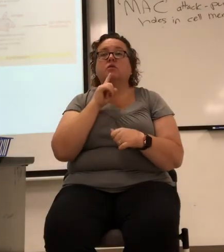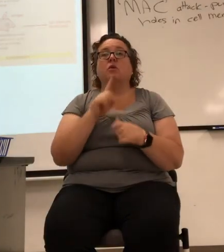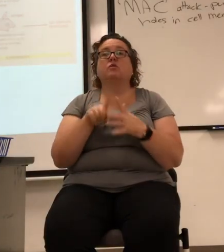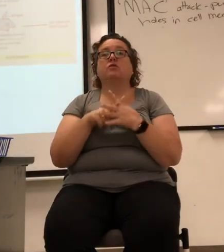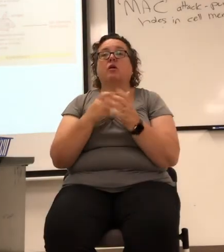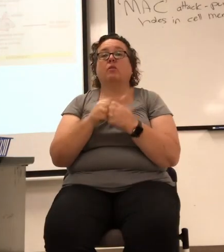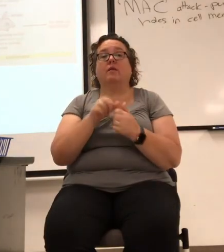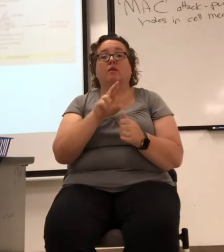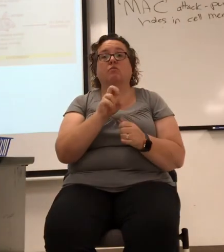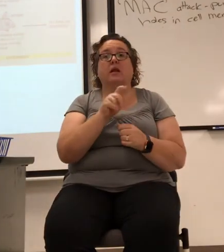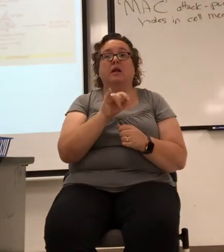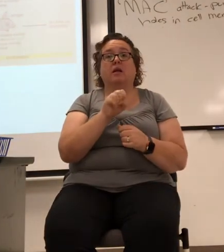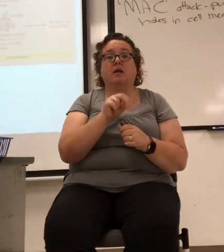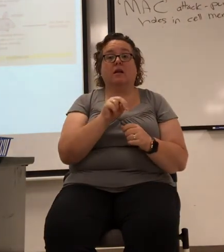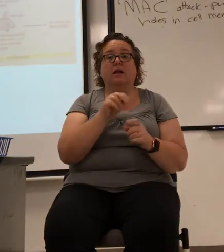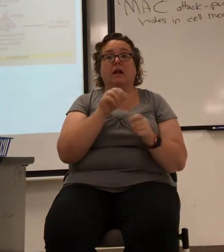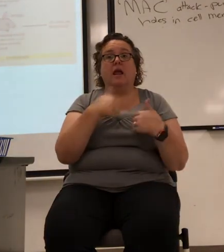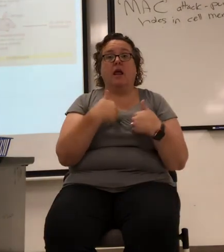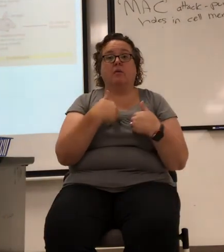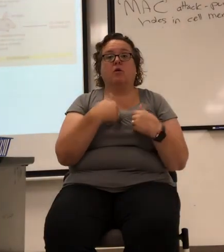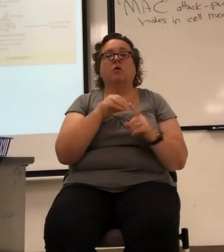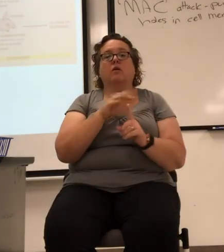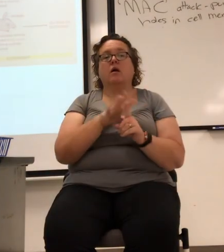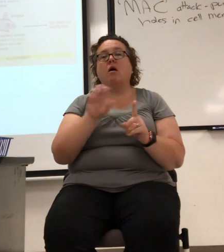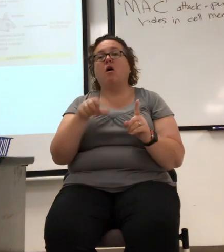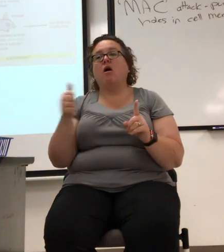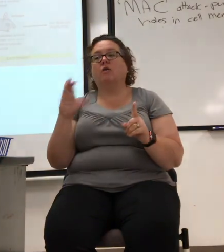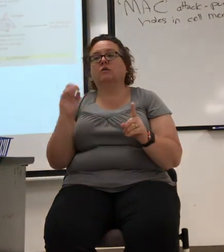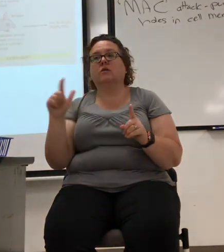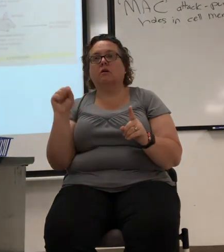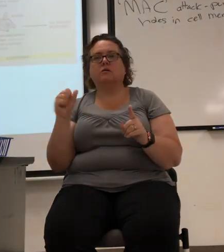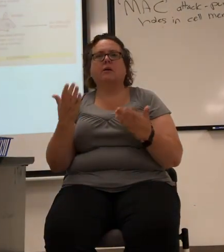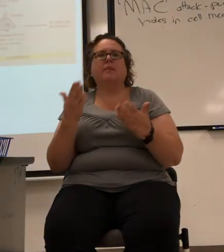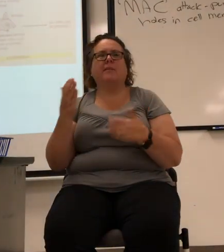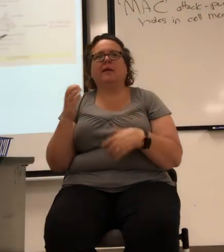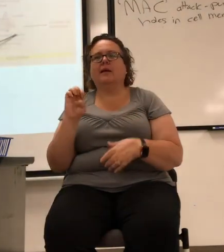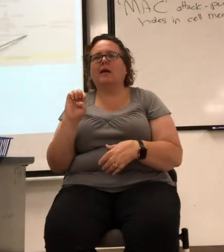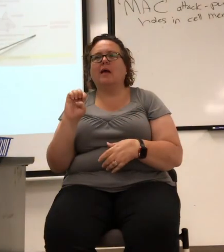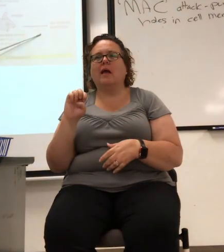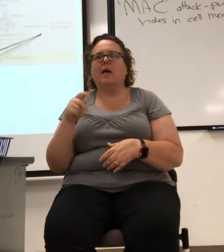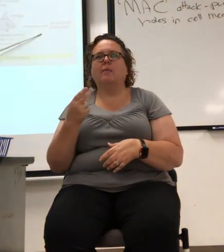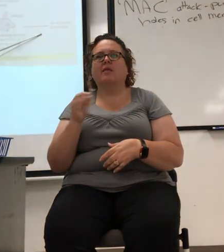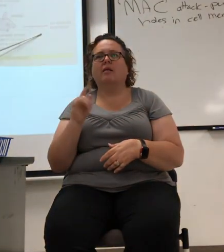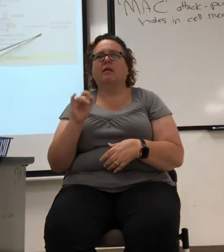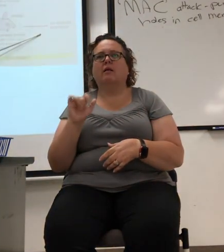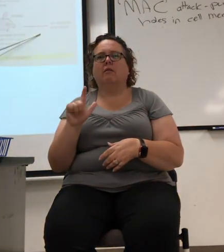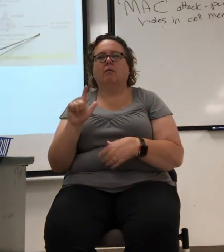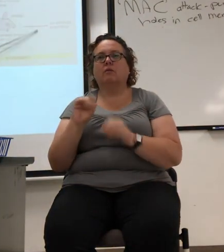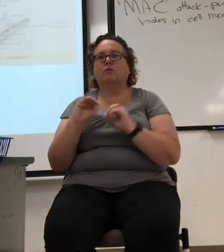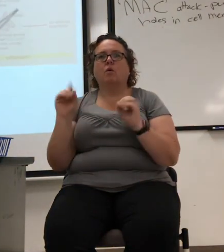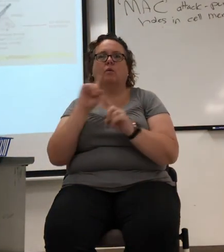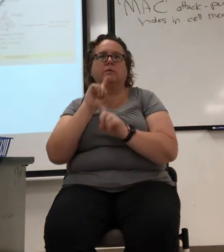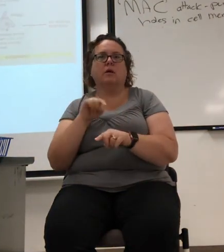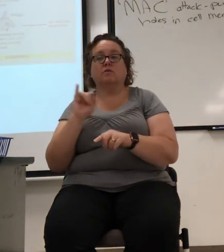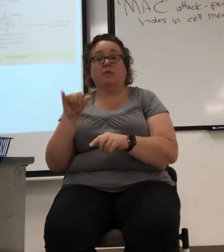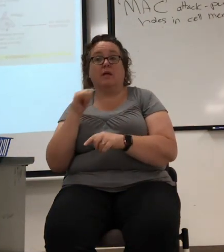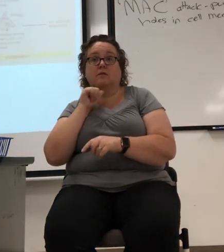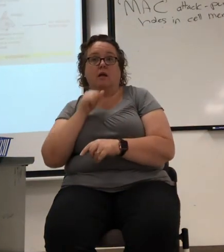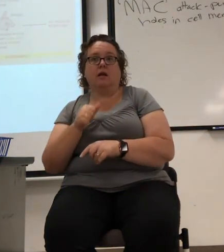Irradiated animal given other cells other than lymphocytes, maybe epithelial cells or something. No immune response. That's not it.